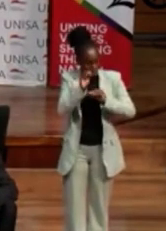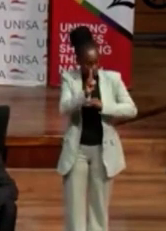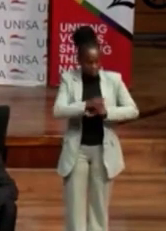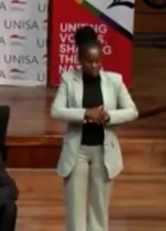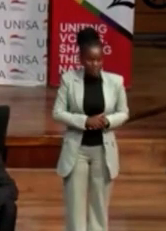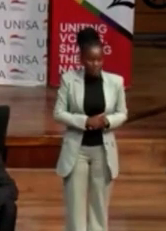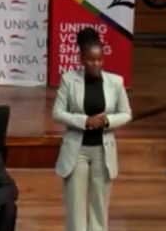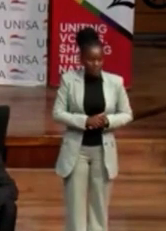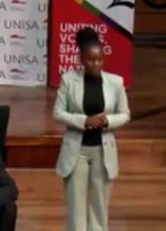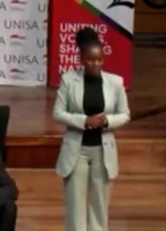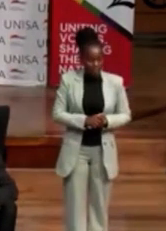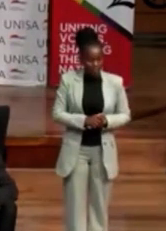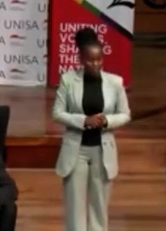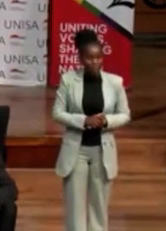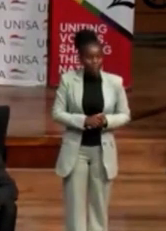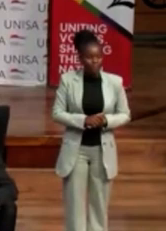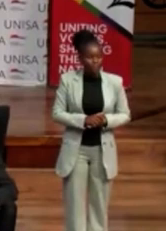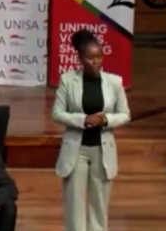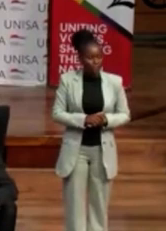pick Kenya.